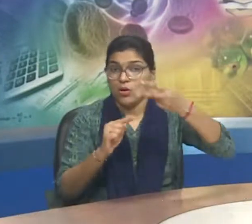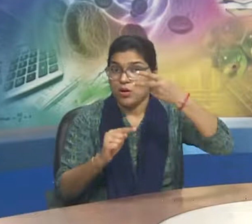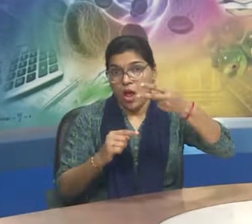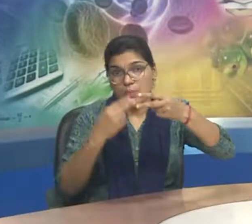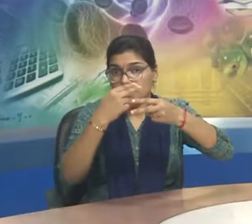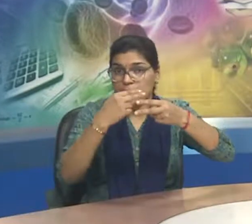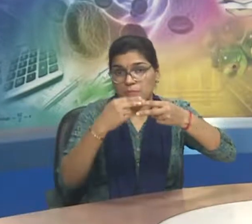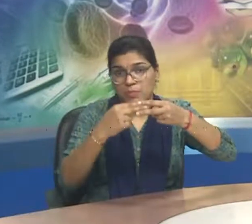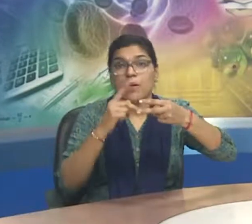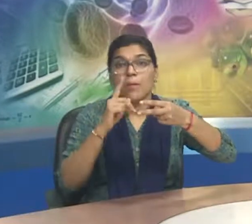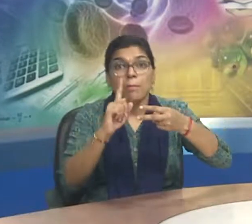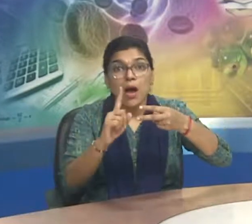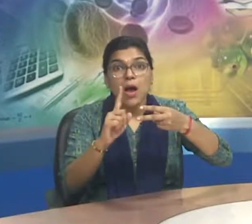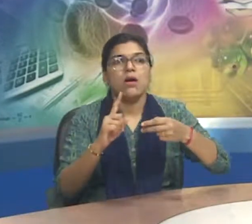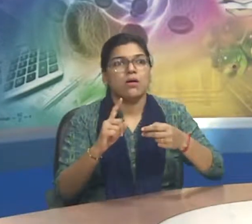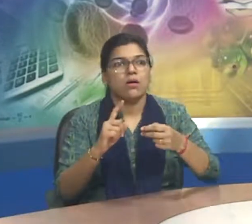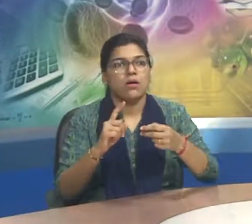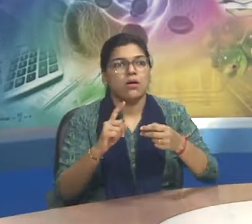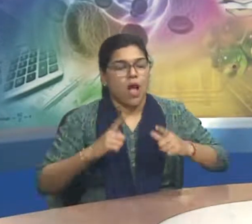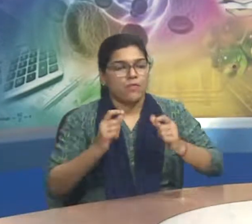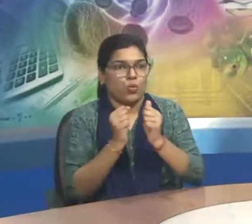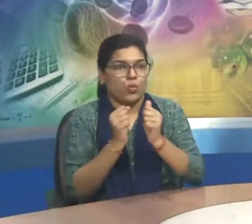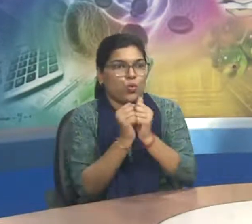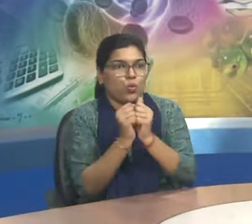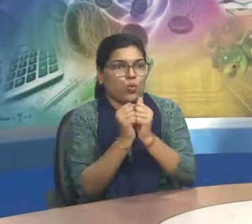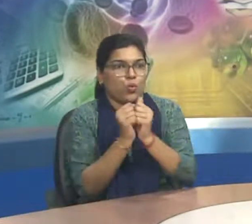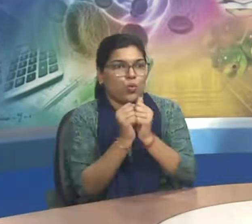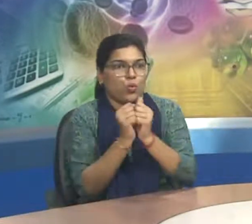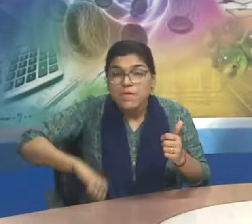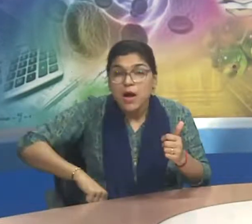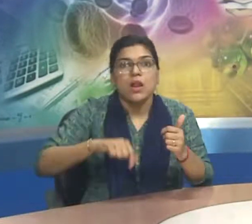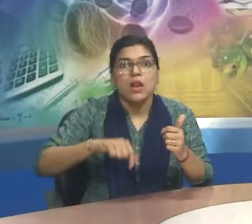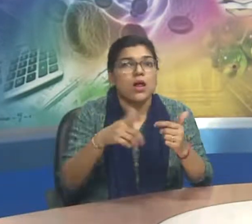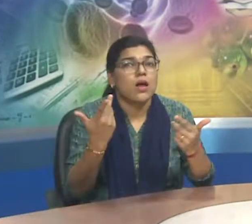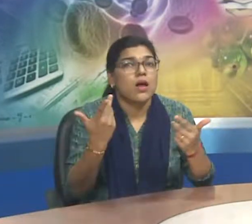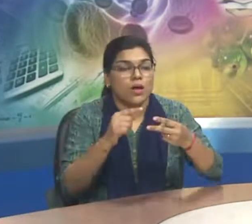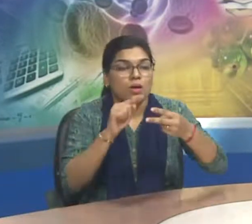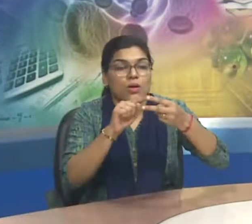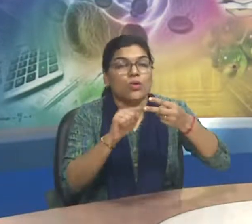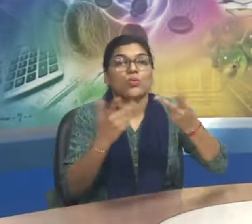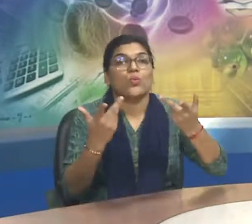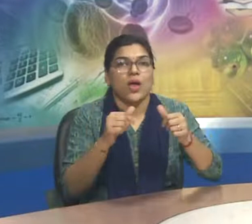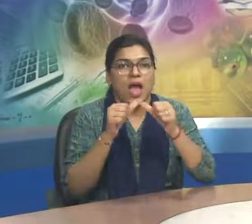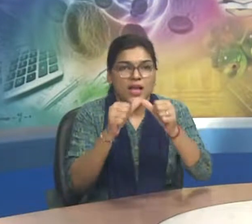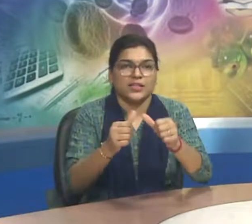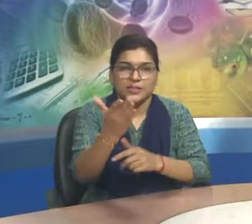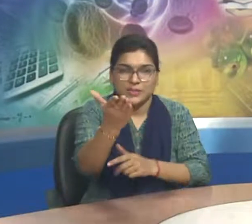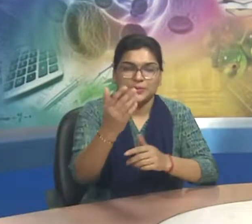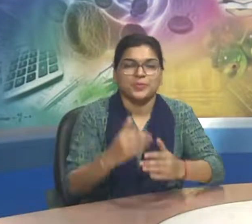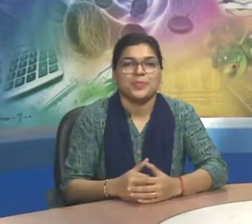You have to name 2 natural resources without which life cannot